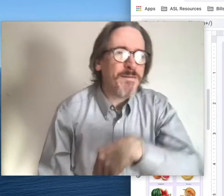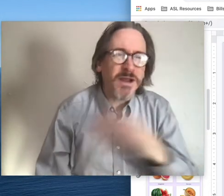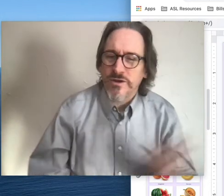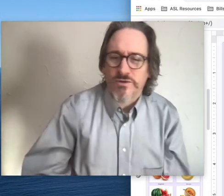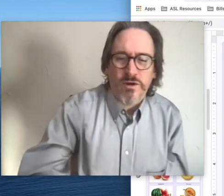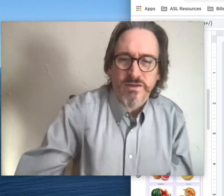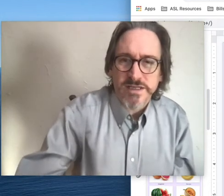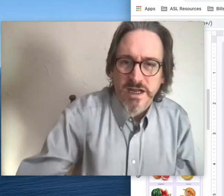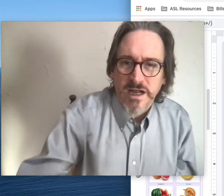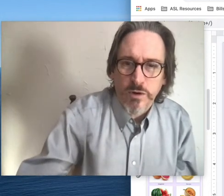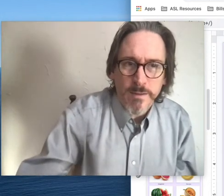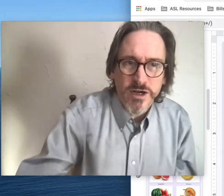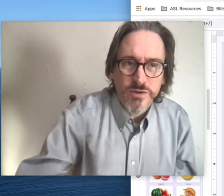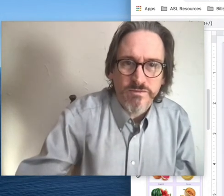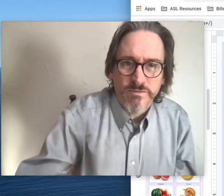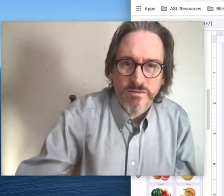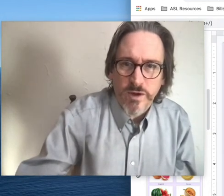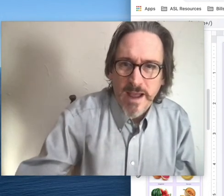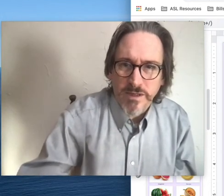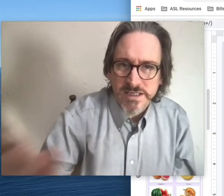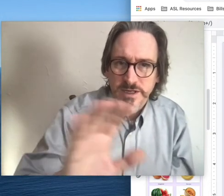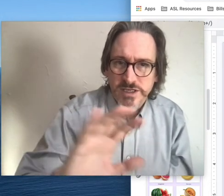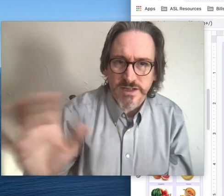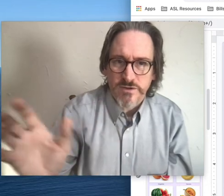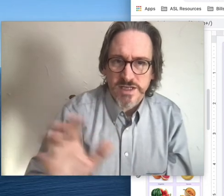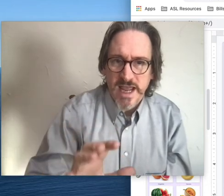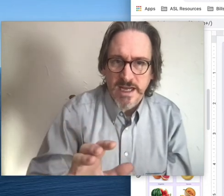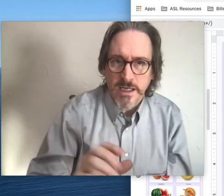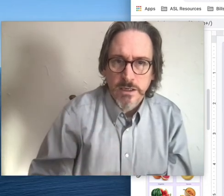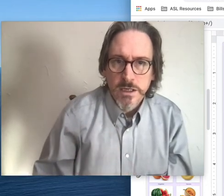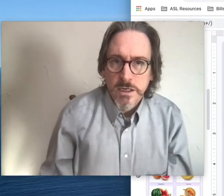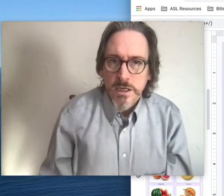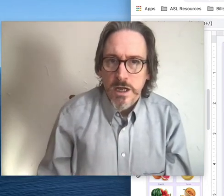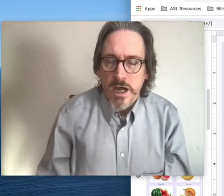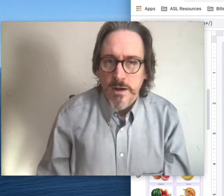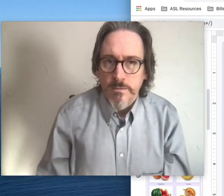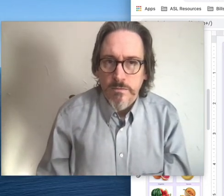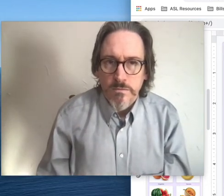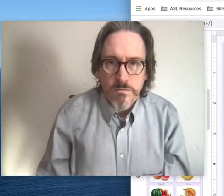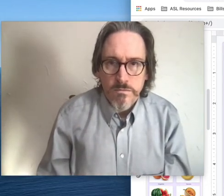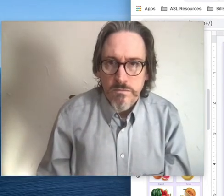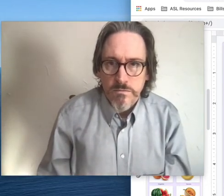Again, I'm not going to go through all these. I'm going to do a vocab list. Let me just see if there's any